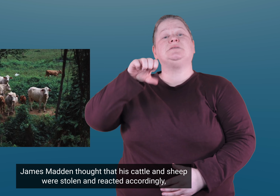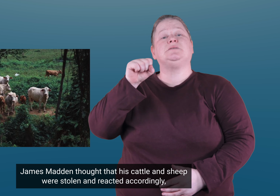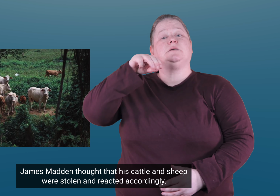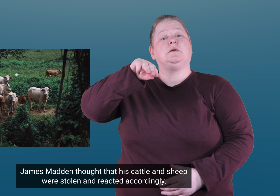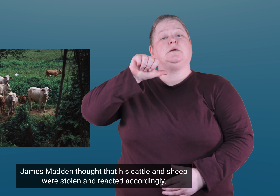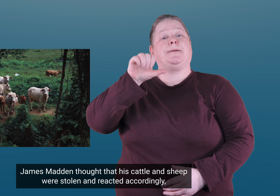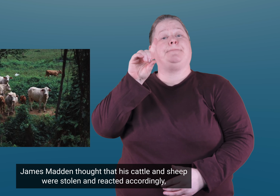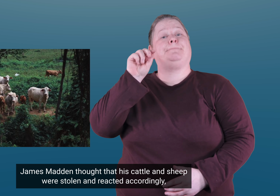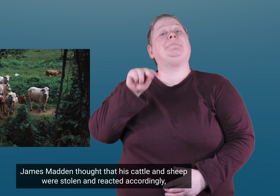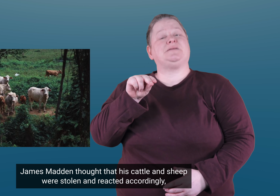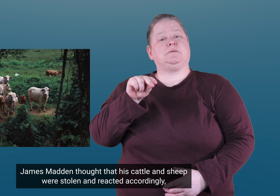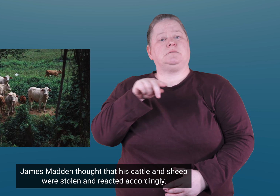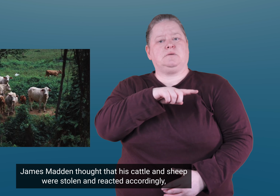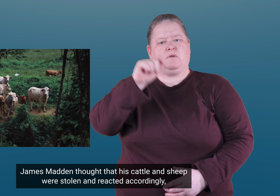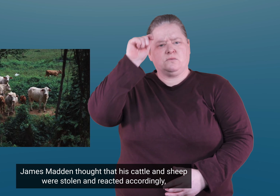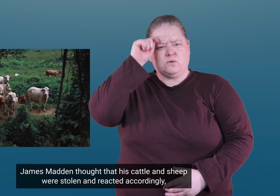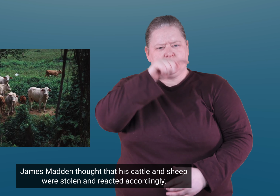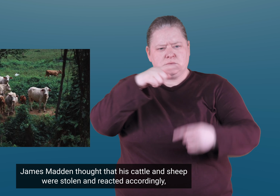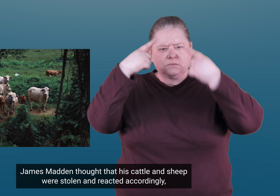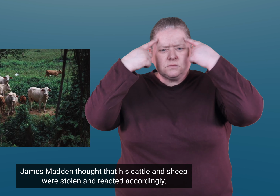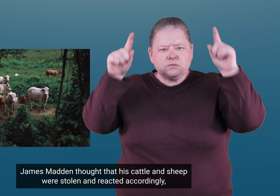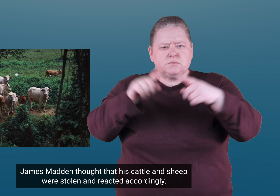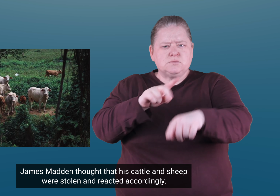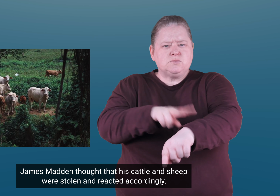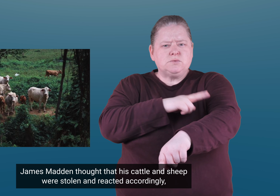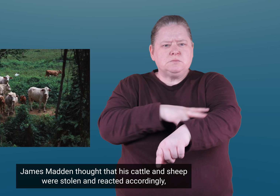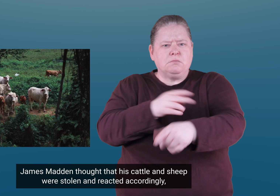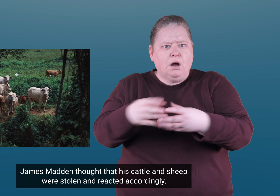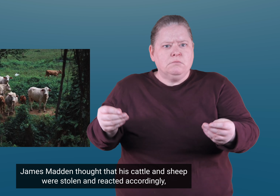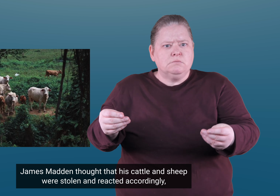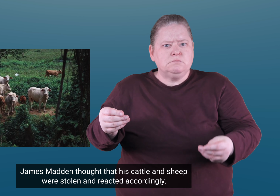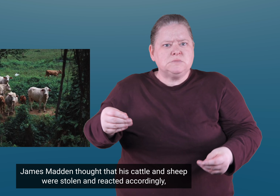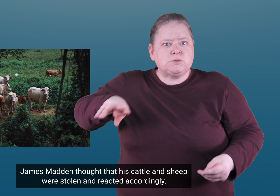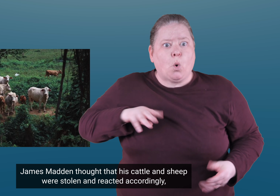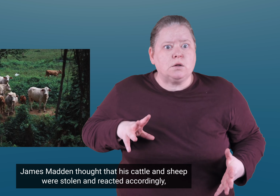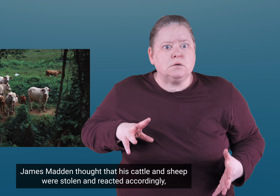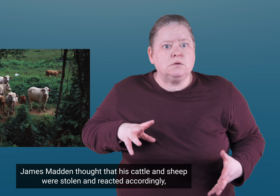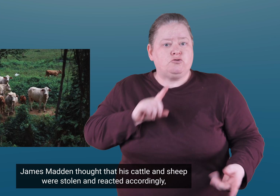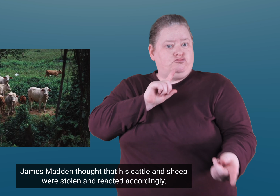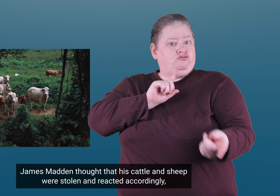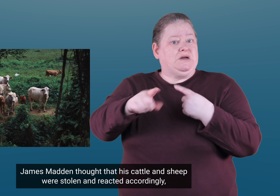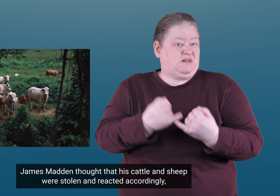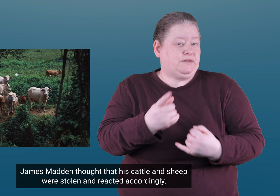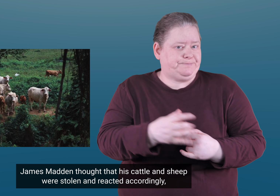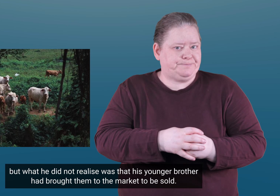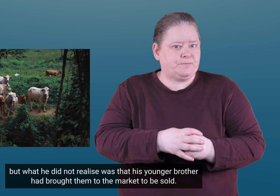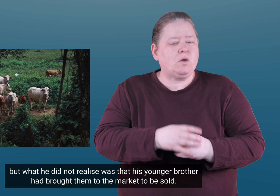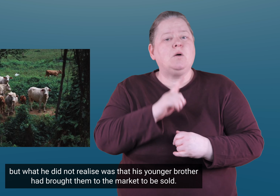James Madden thought that his cattle and sheep were stolen and reacted accordingly. But what he